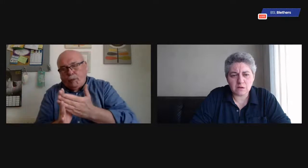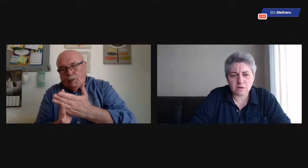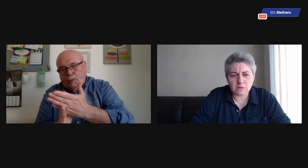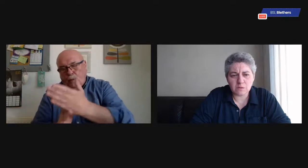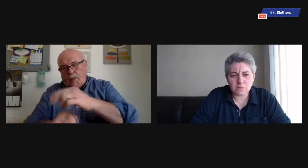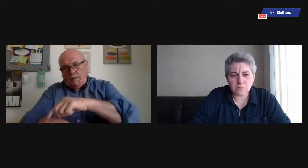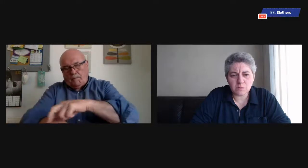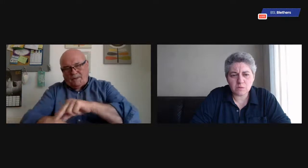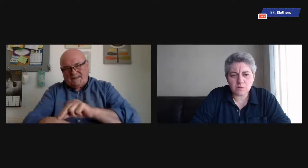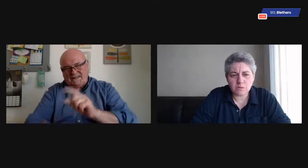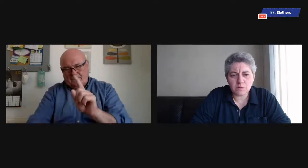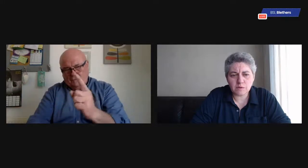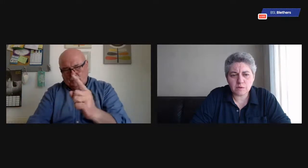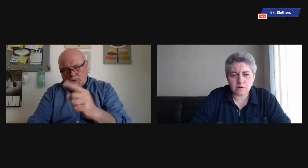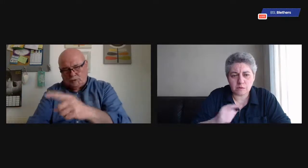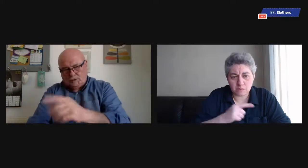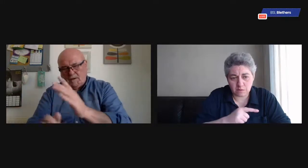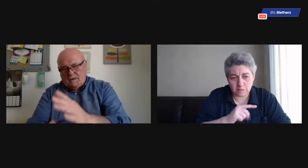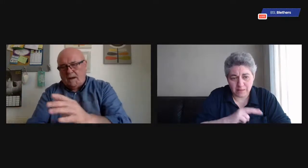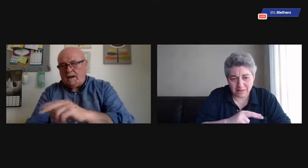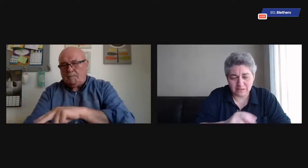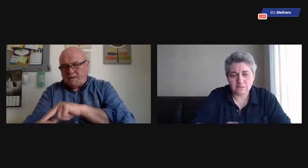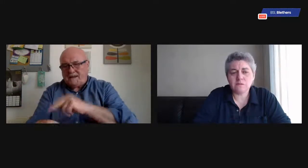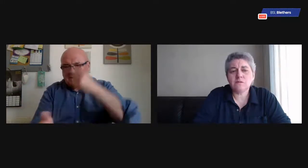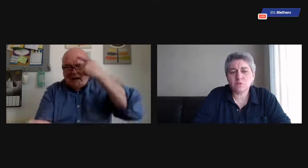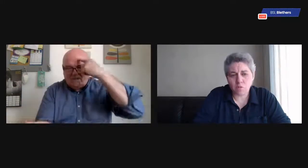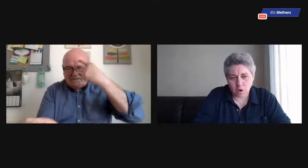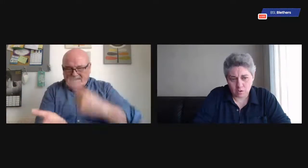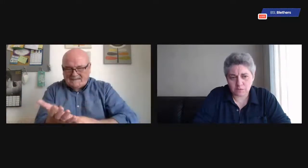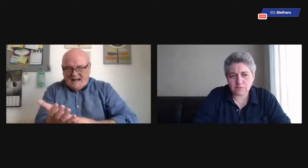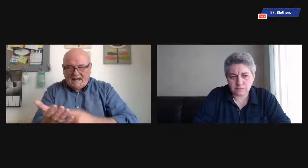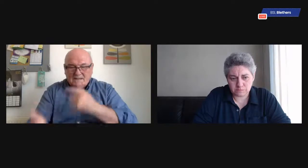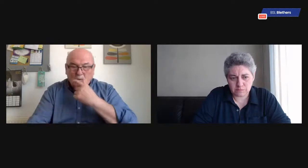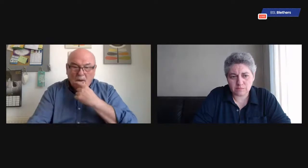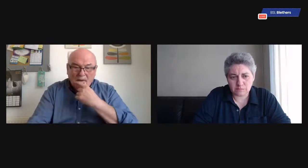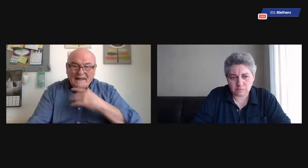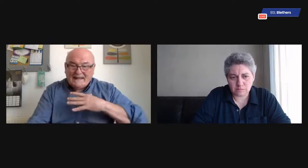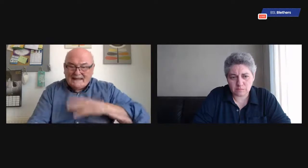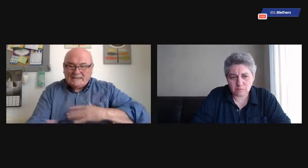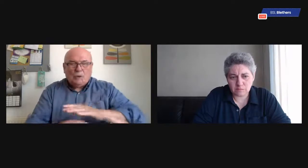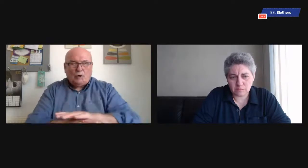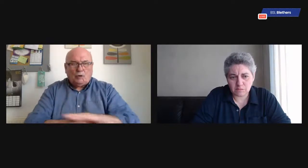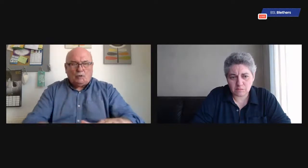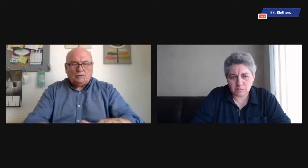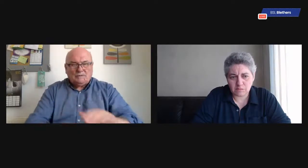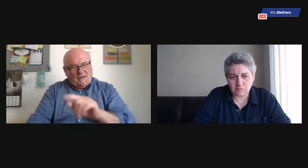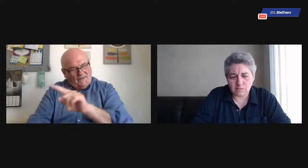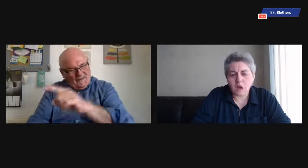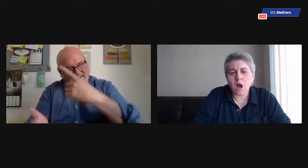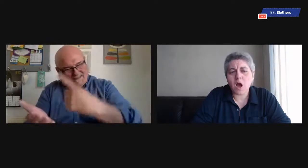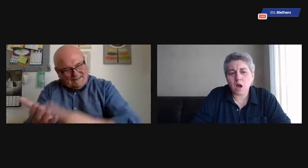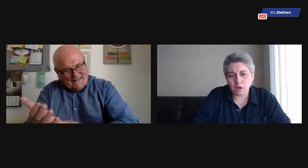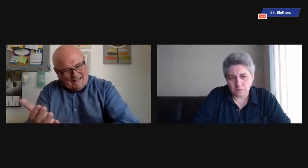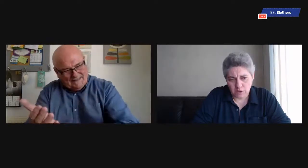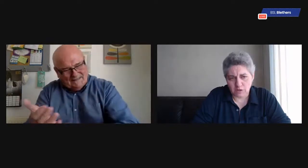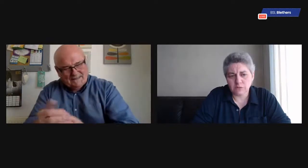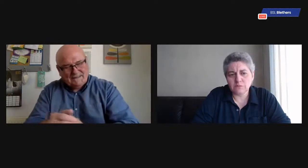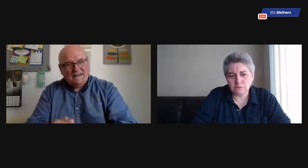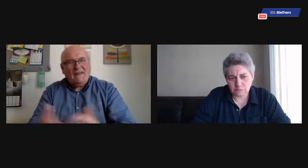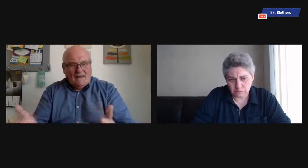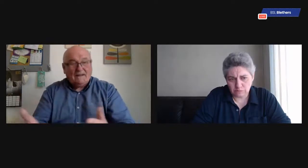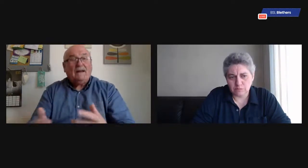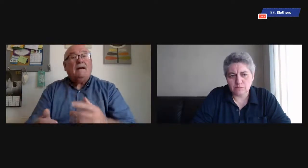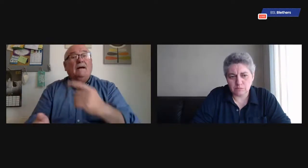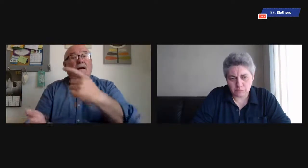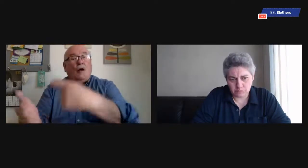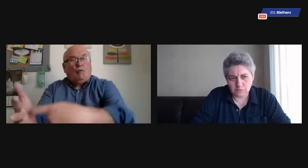or accused, the police, and it has to go through the police process. The police themselves will decide if